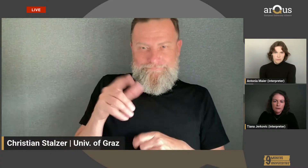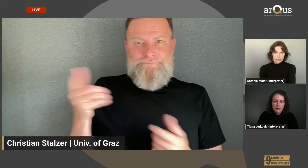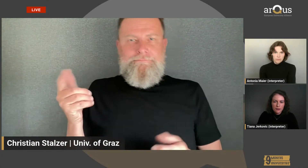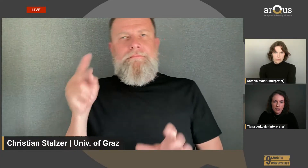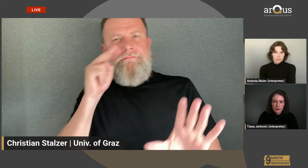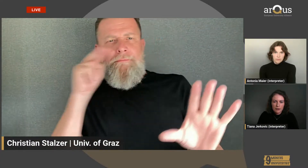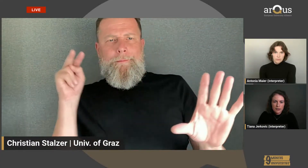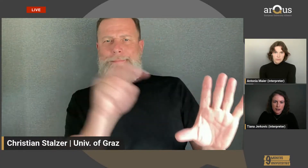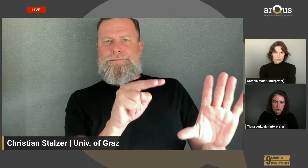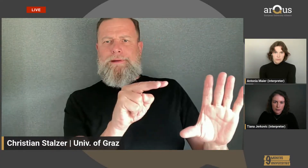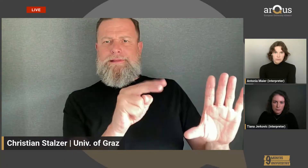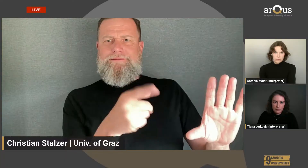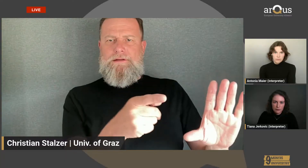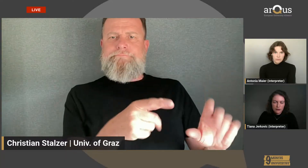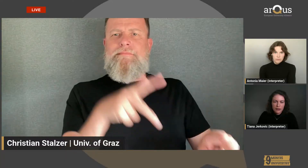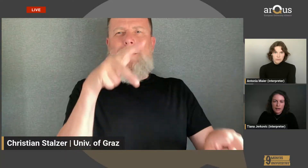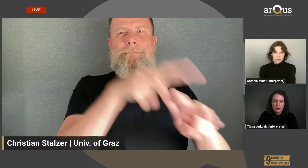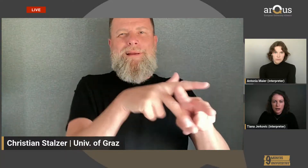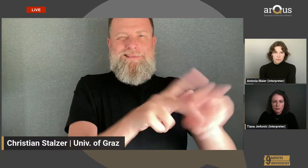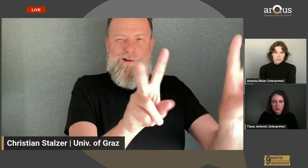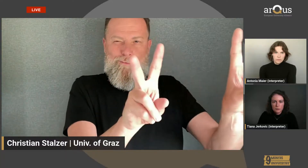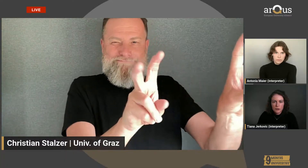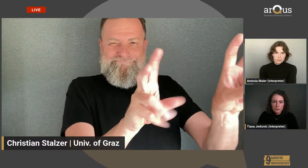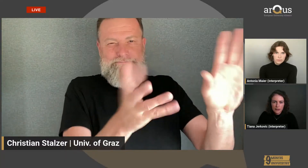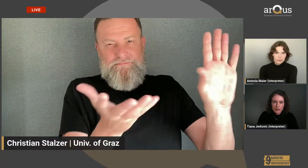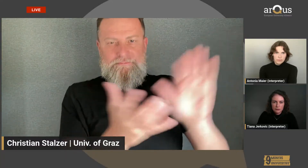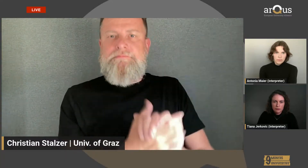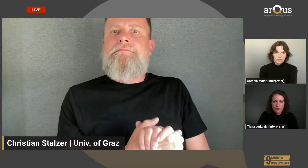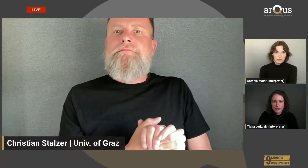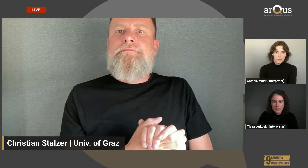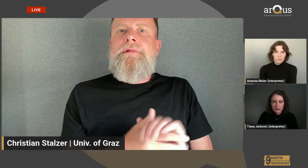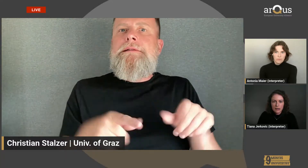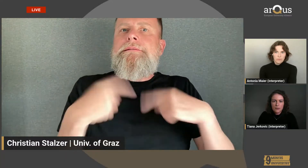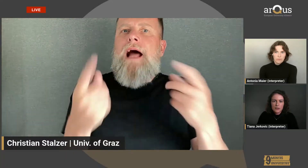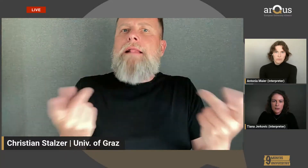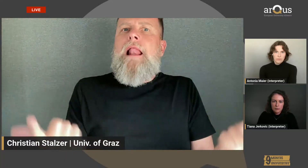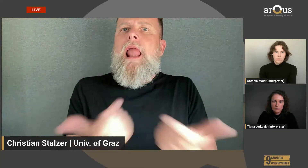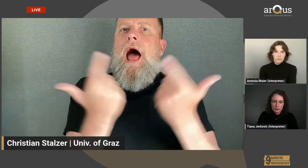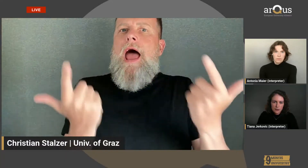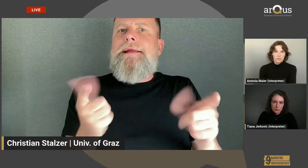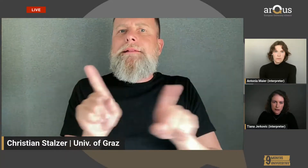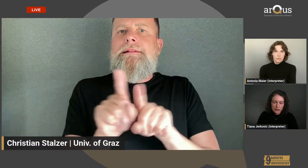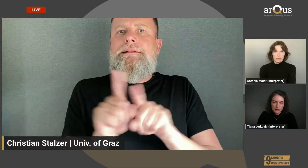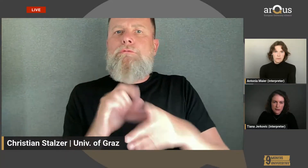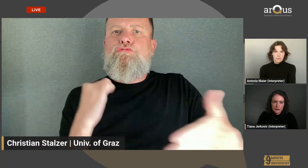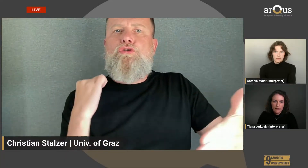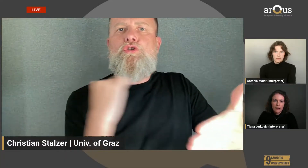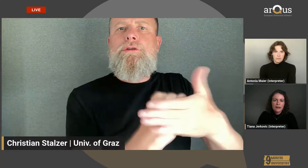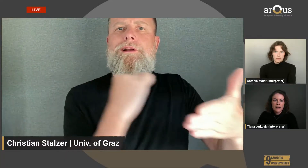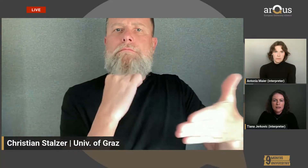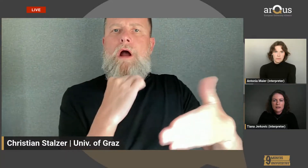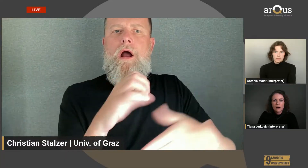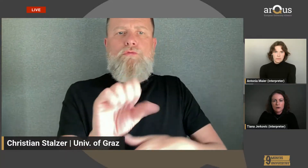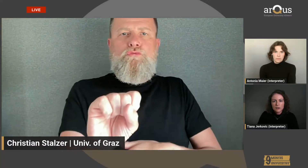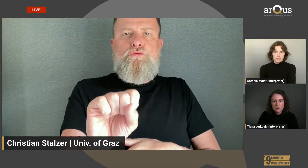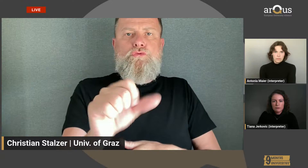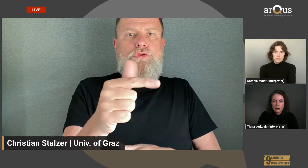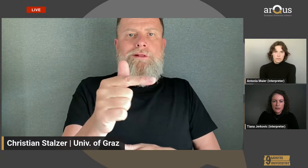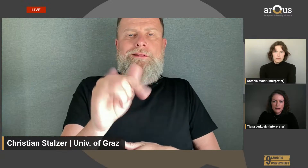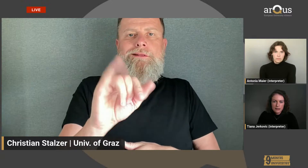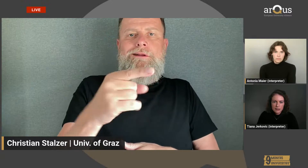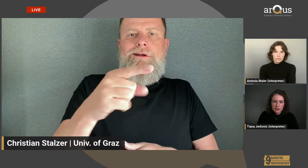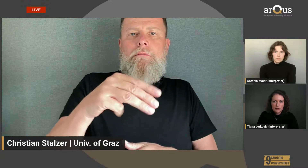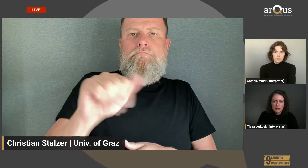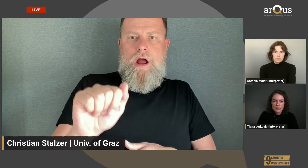So if you think about deaf people and you have this perspective of seeing them as people with disabilities, then it's also